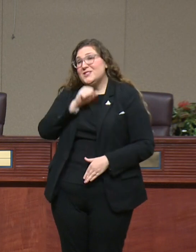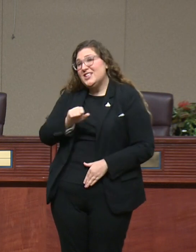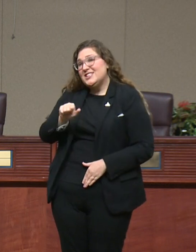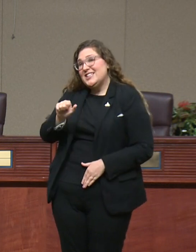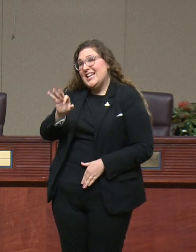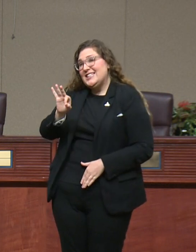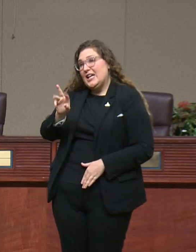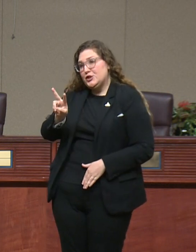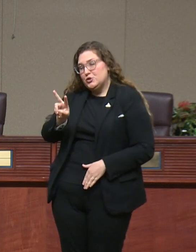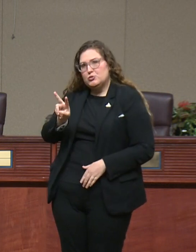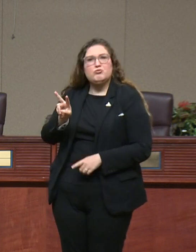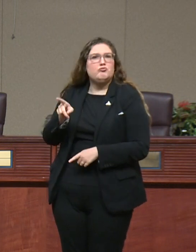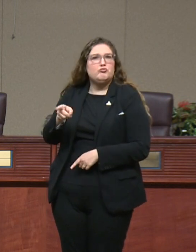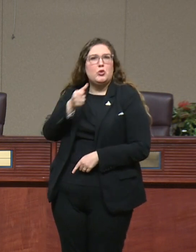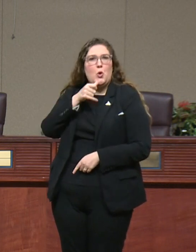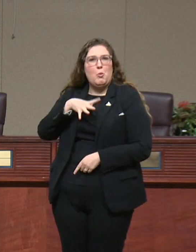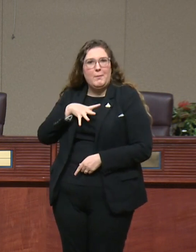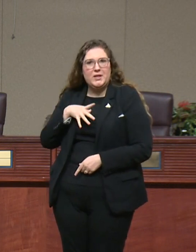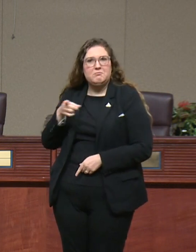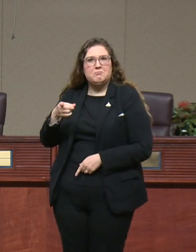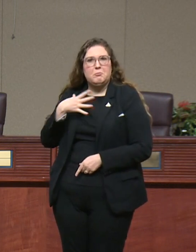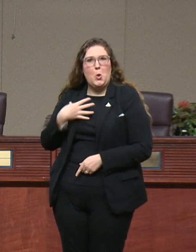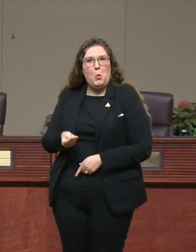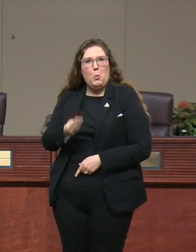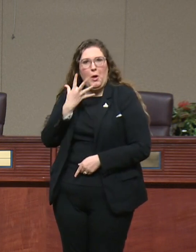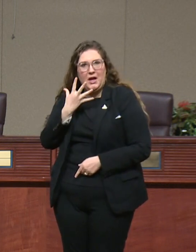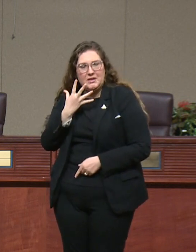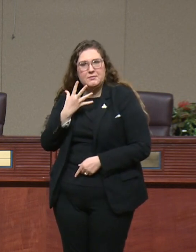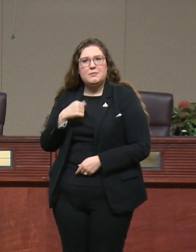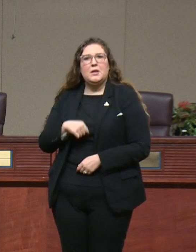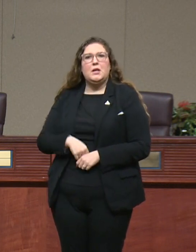female, Caucasian, with